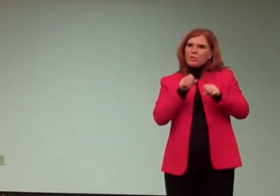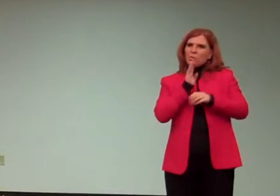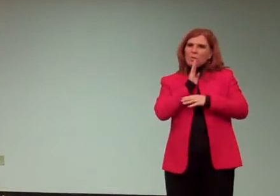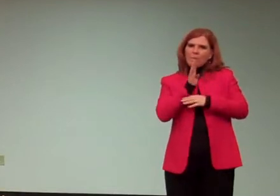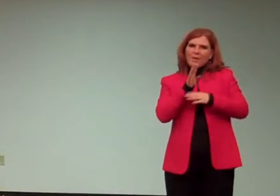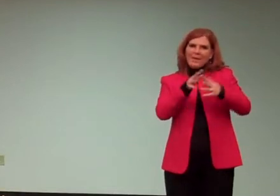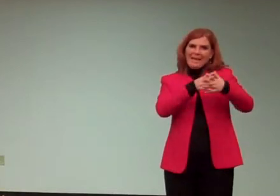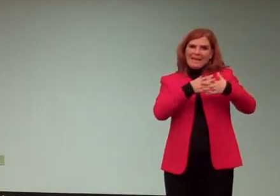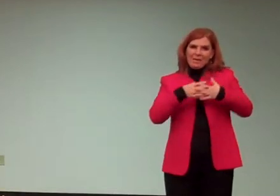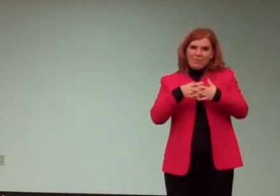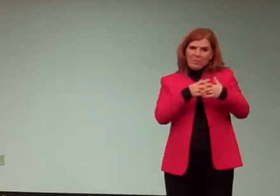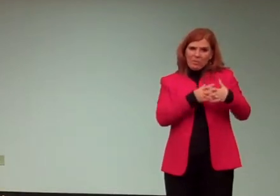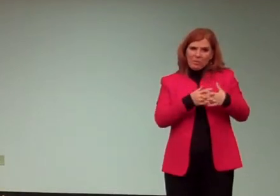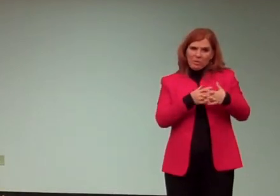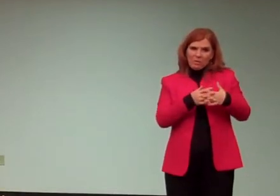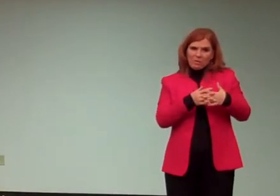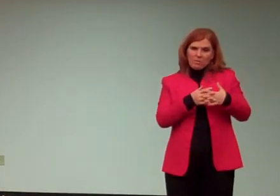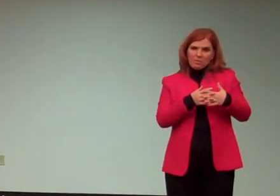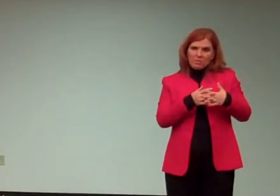an American